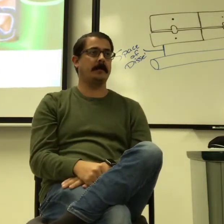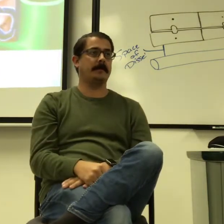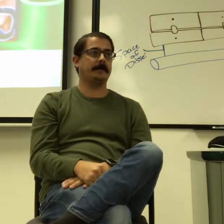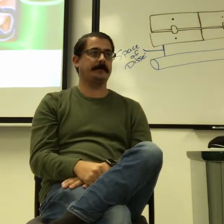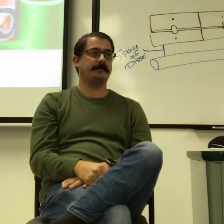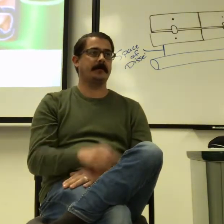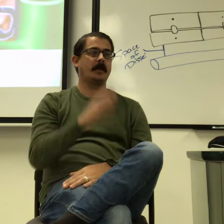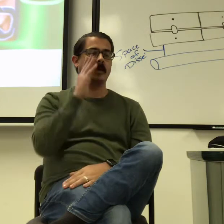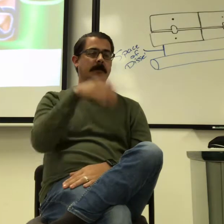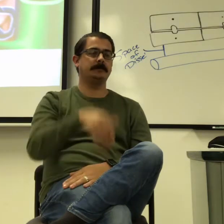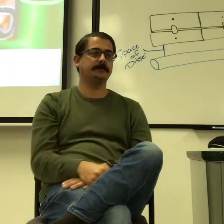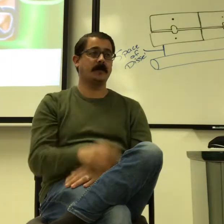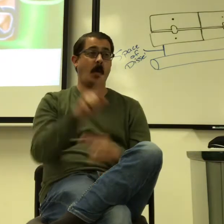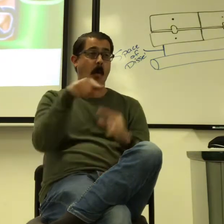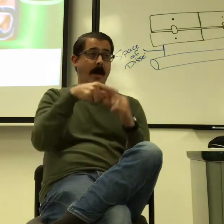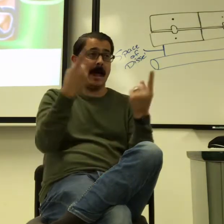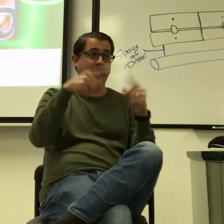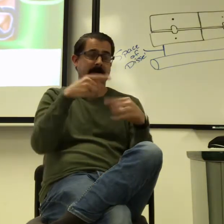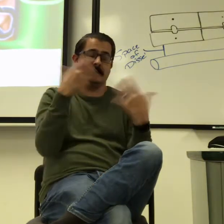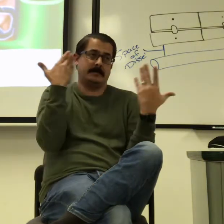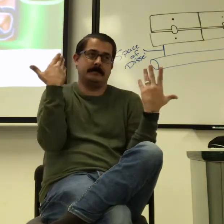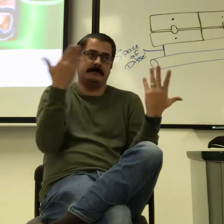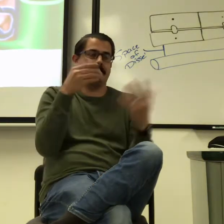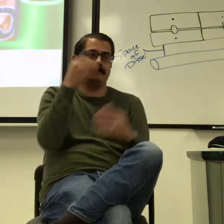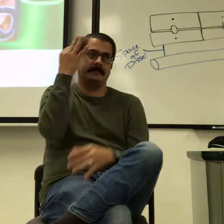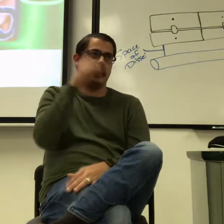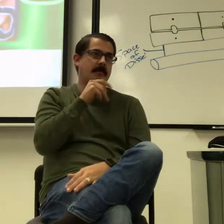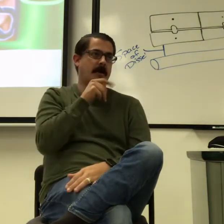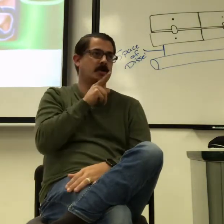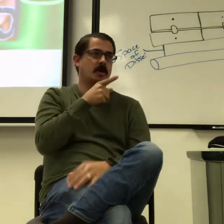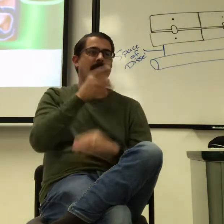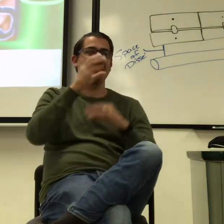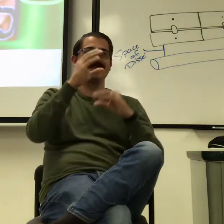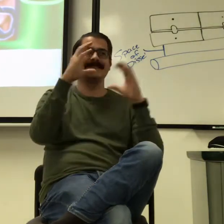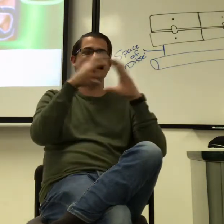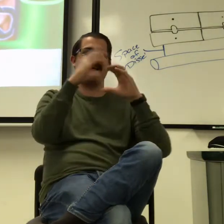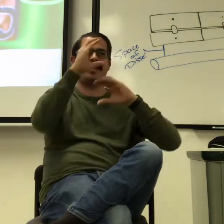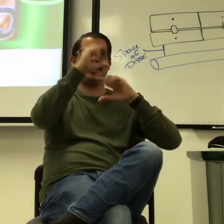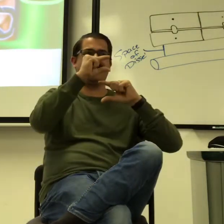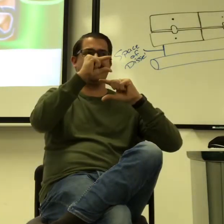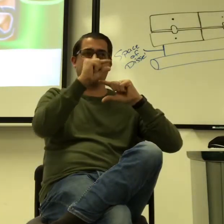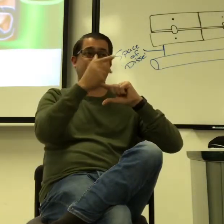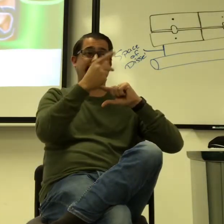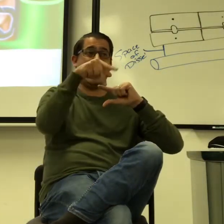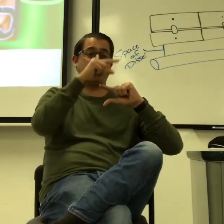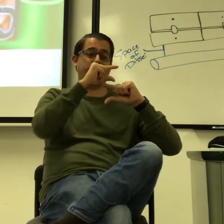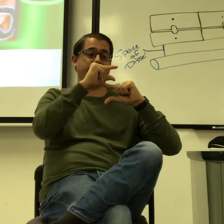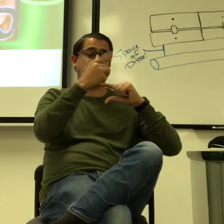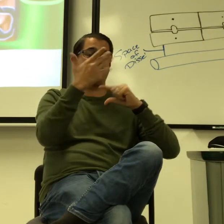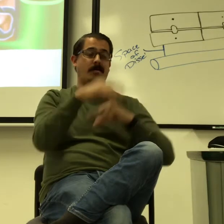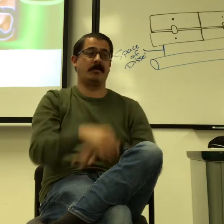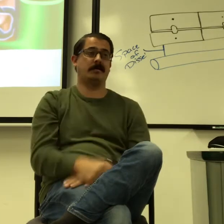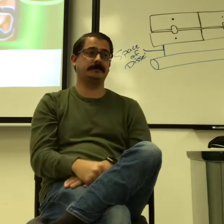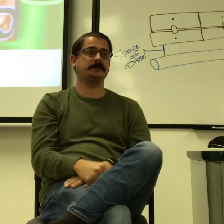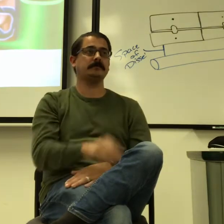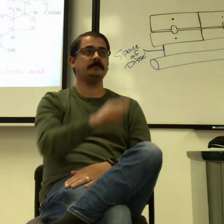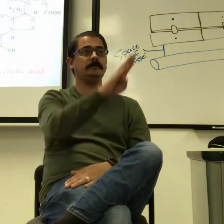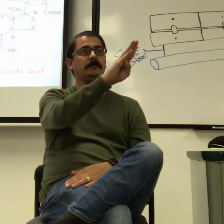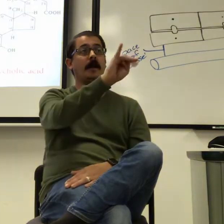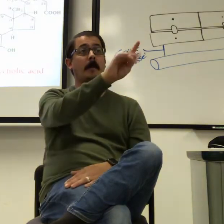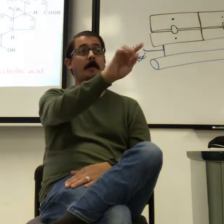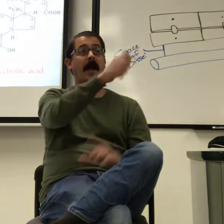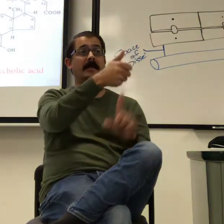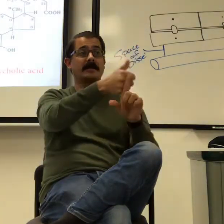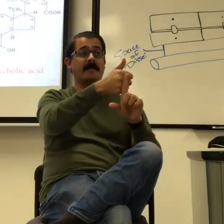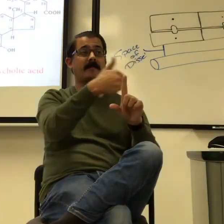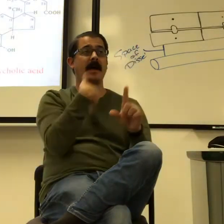At what point it does it, I'm not sure, but at the cell level, the bile canaliculi is just a gap between cells. Bile itself is